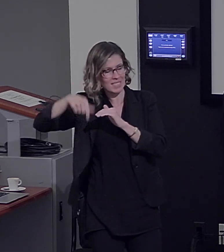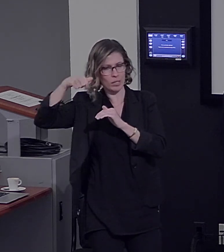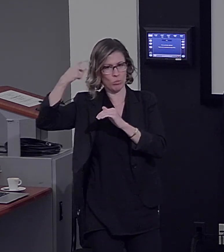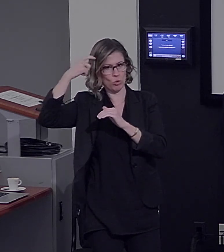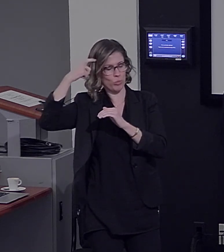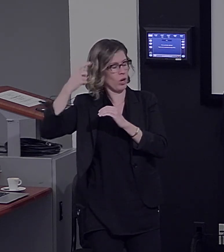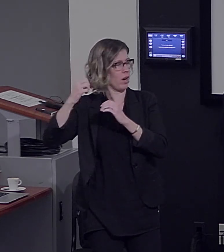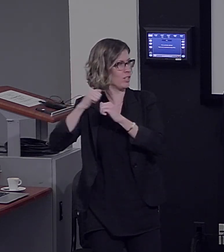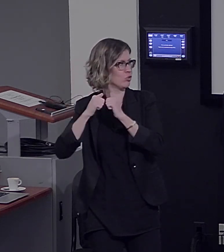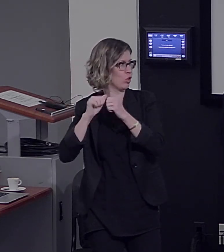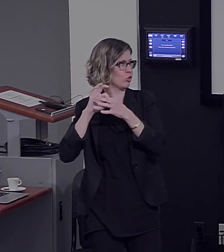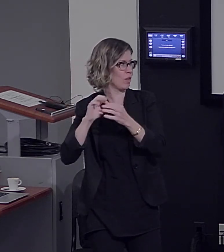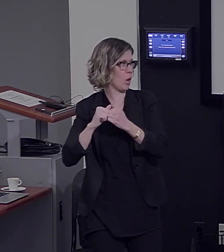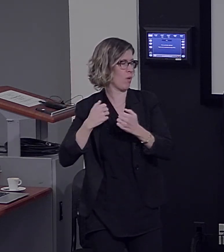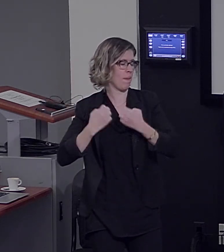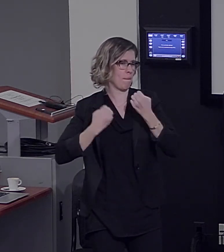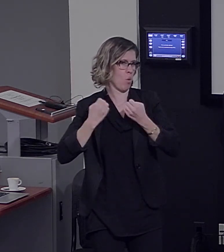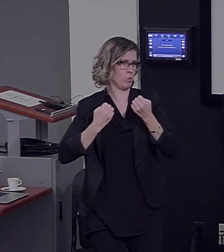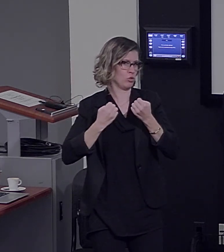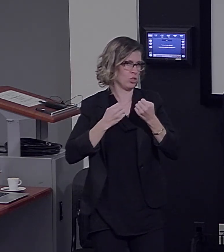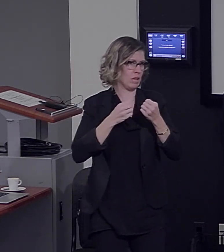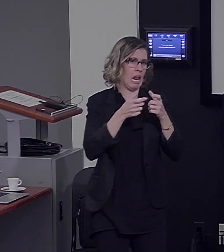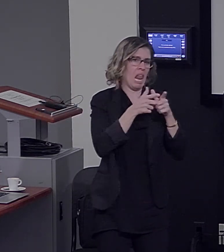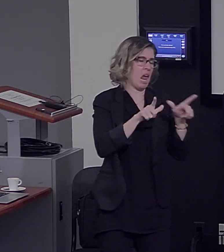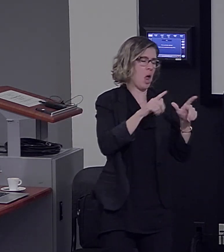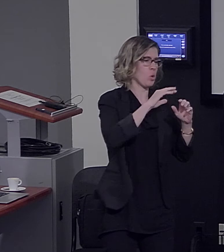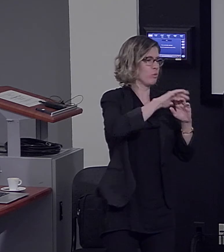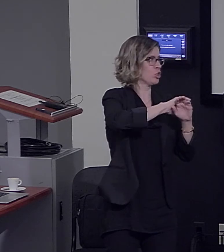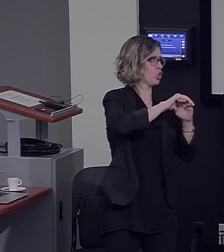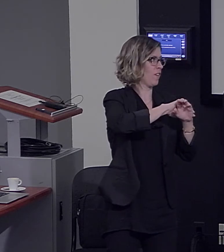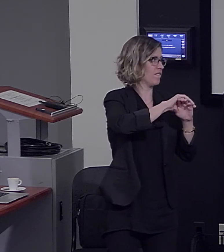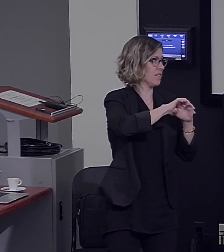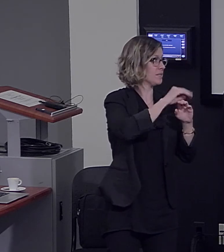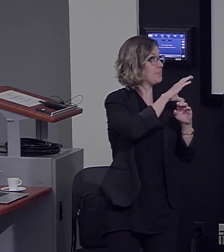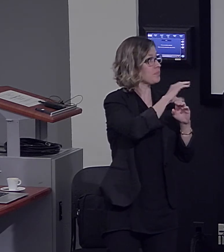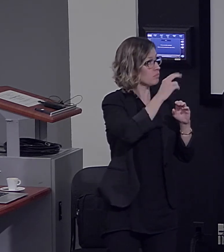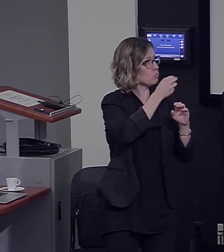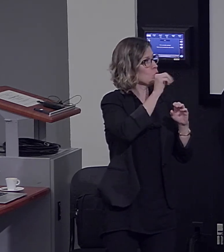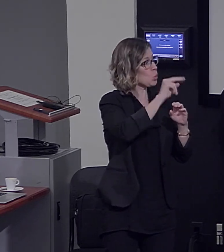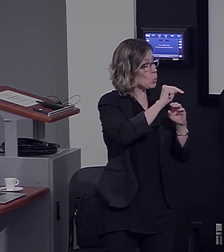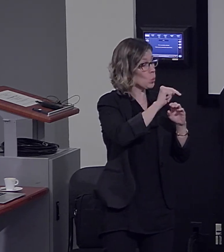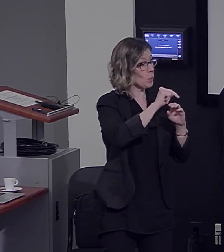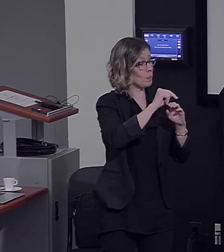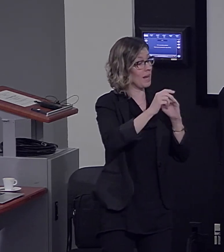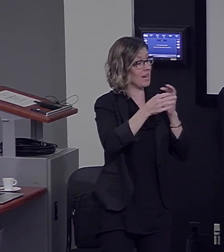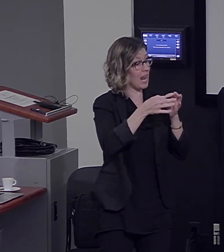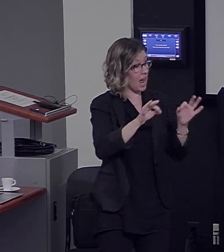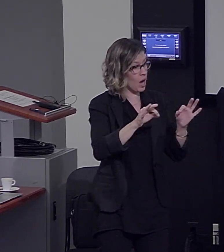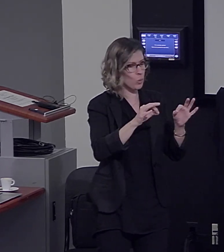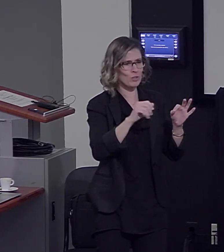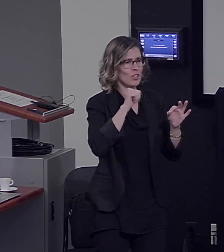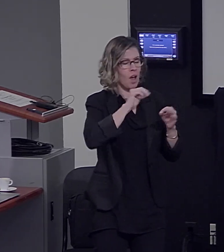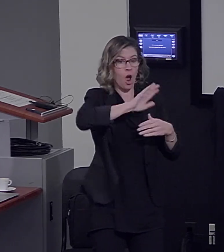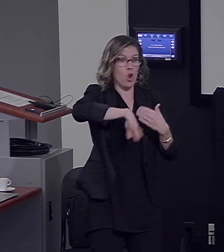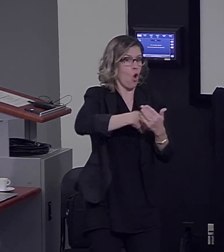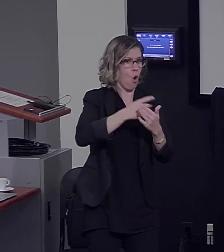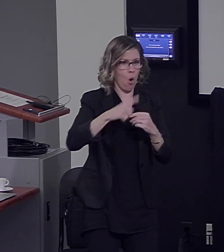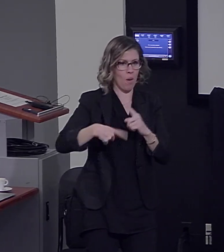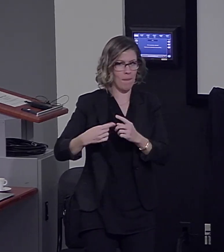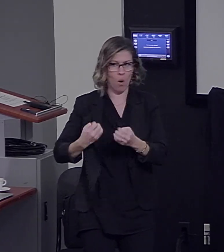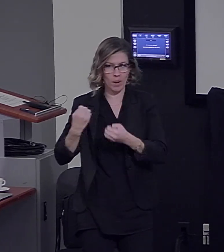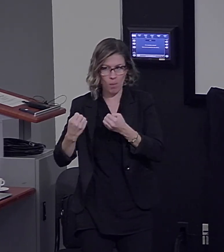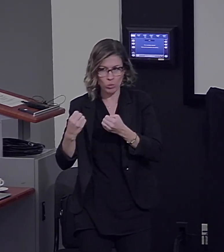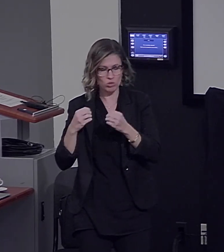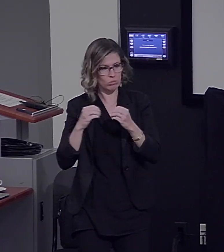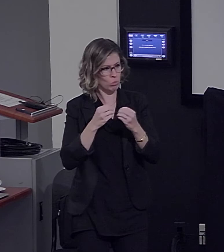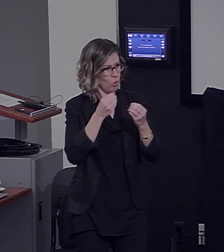related to emotion. Third, the human language, it's a dialogue. It's not related to emotion. And a point which